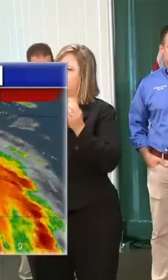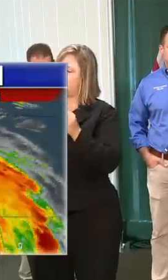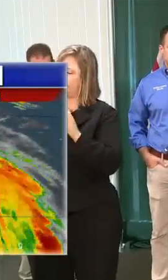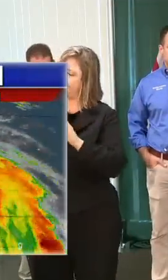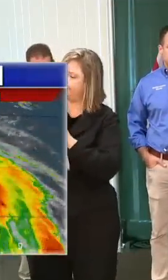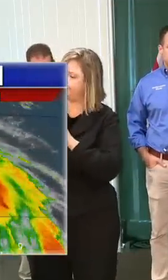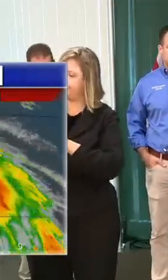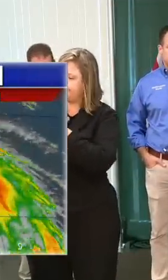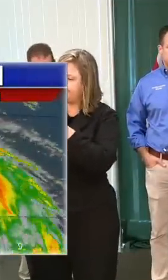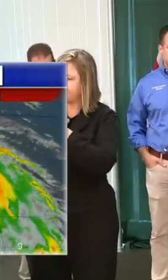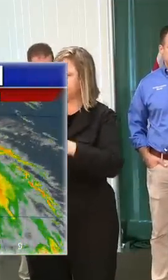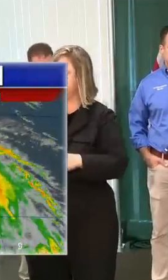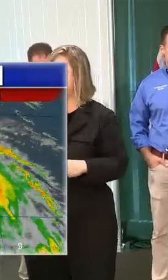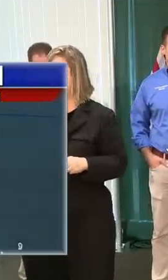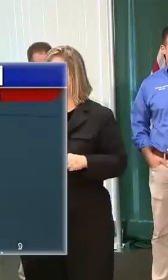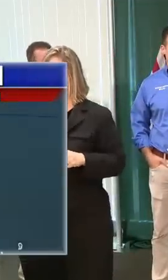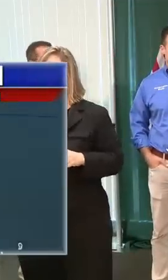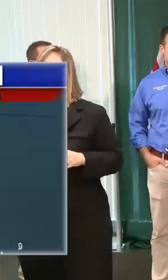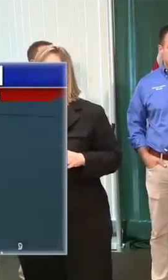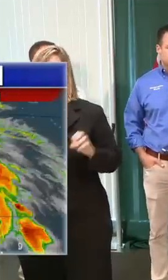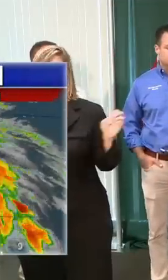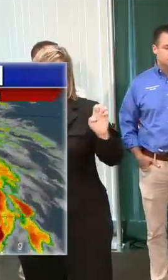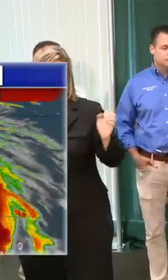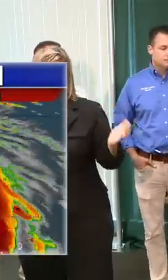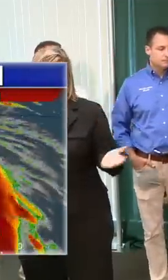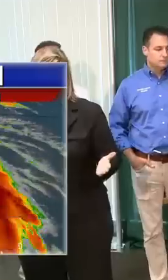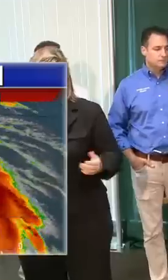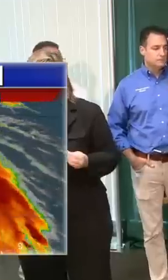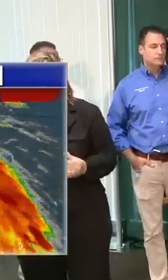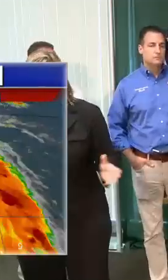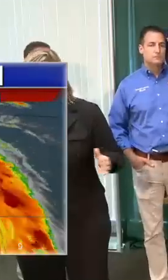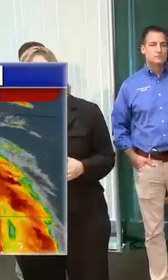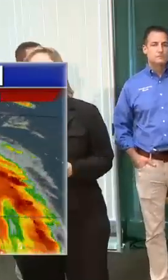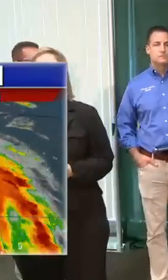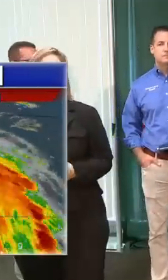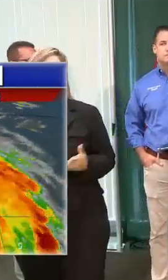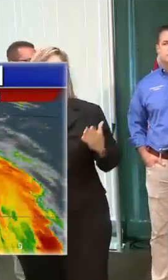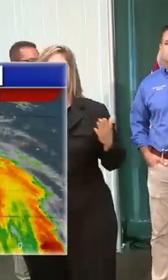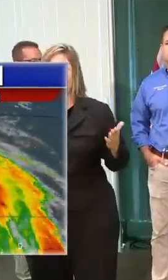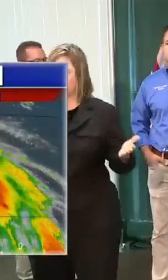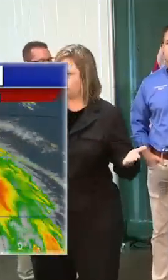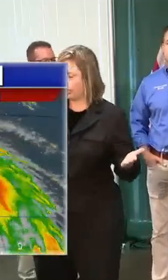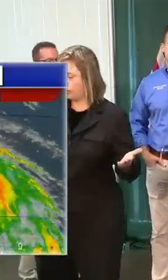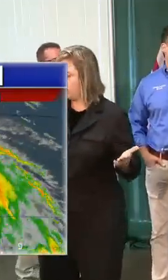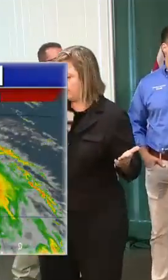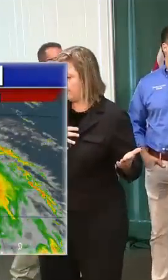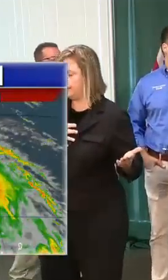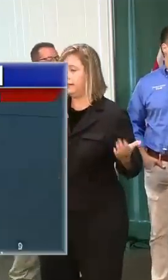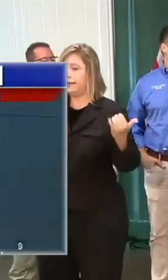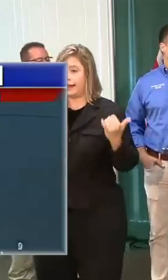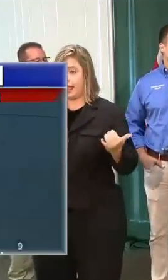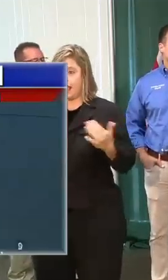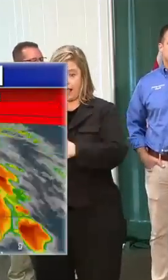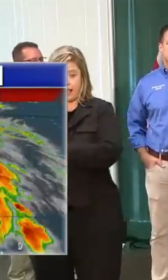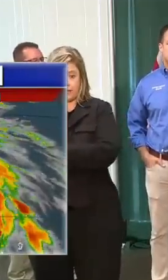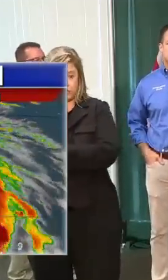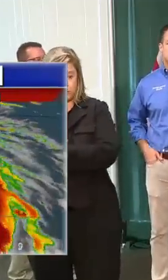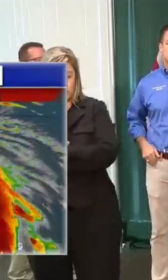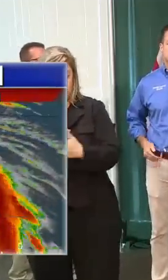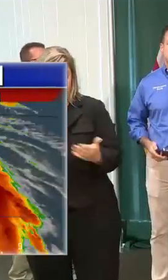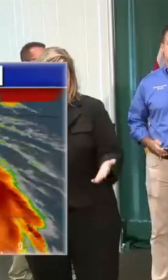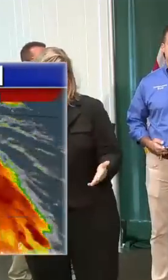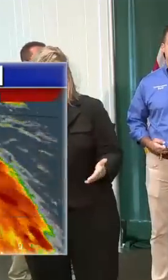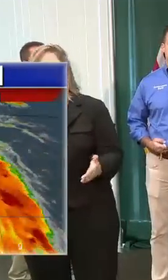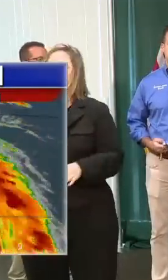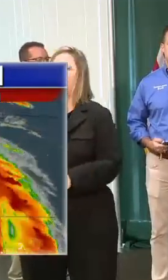of Seminole County emergency operation plans. Thank you. Thank you, Chairman. This afternoon at 12 noon, we